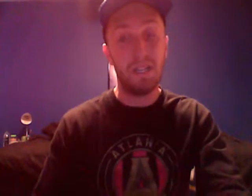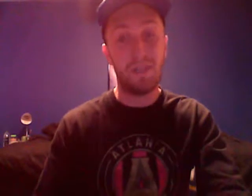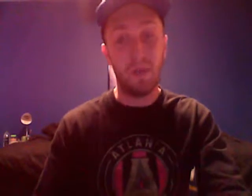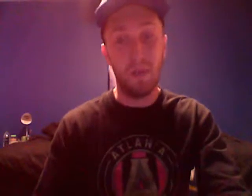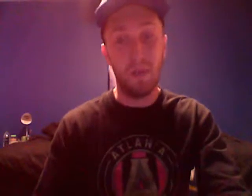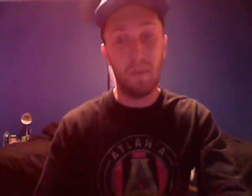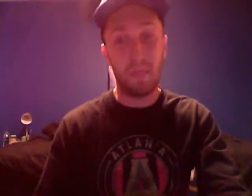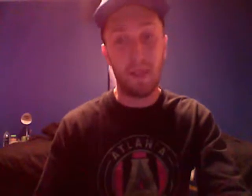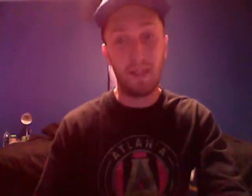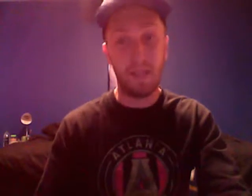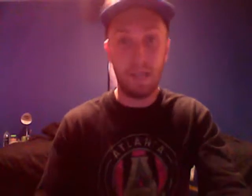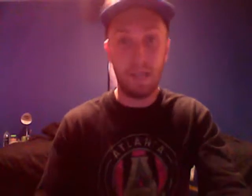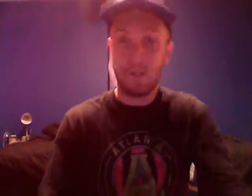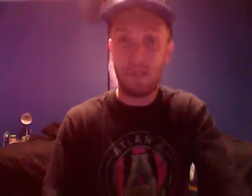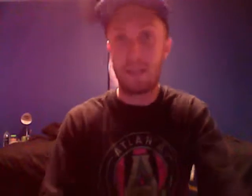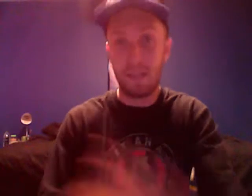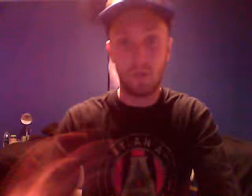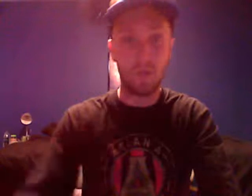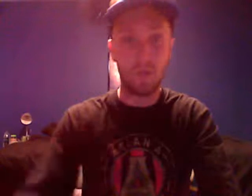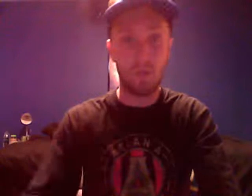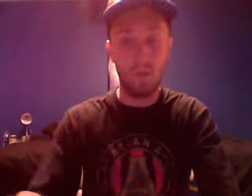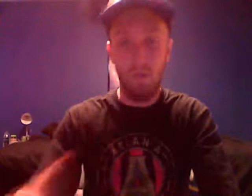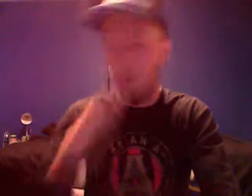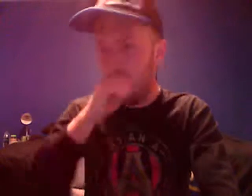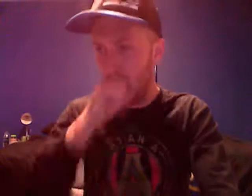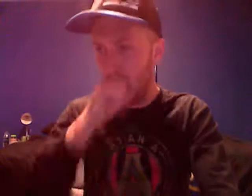So the fact that this was his...